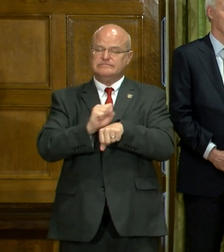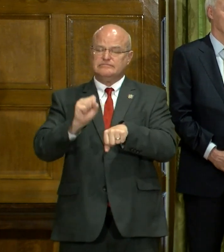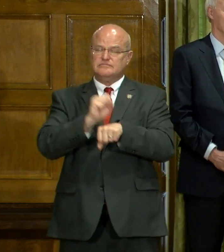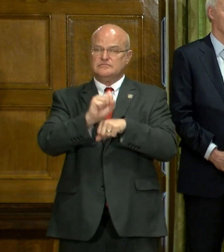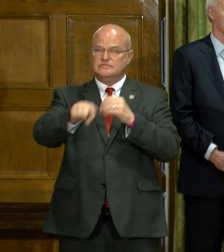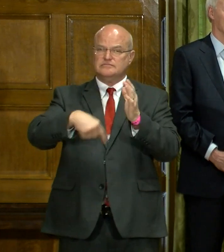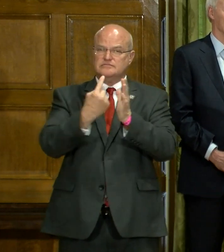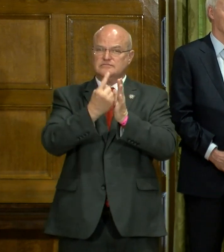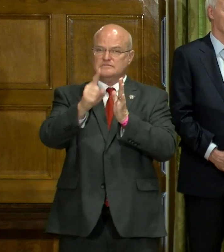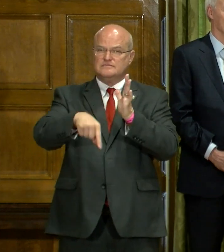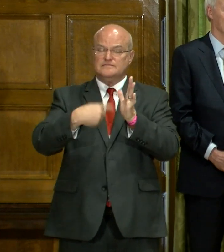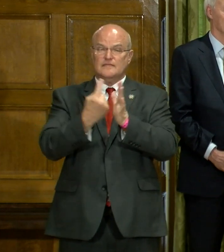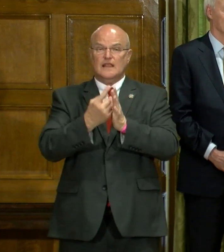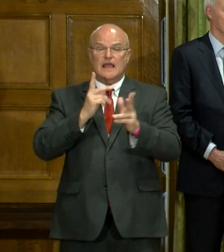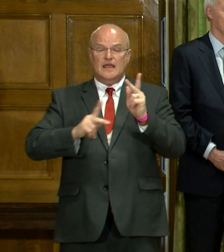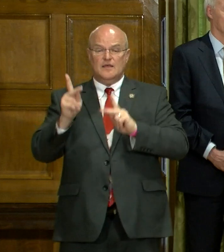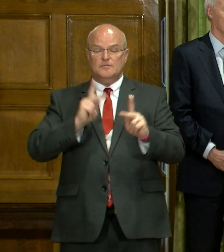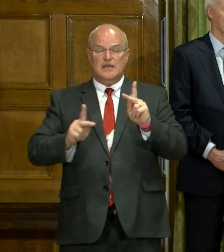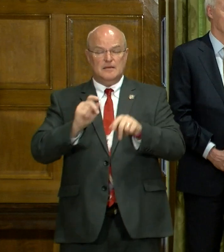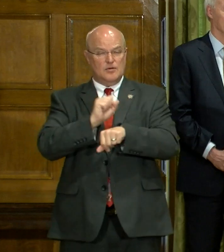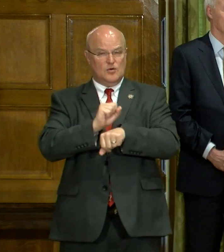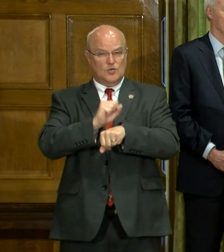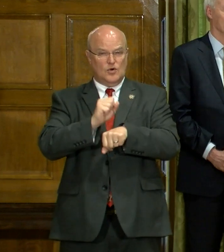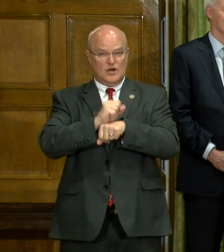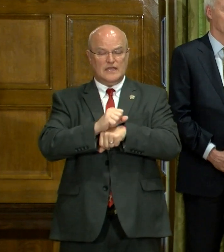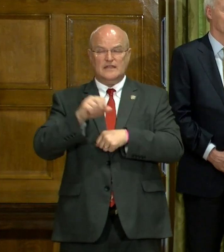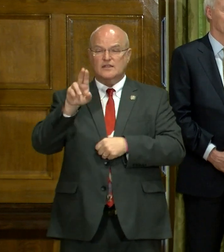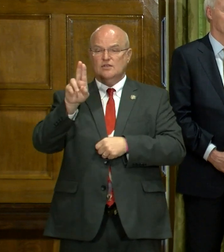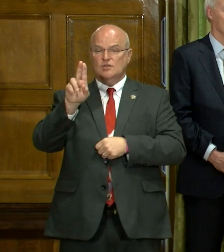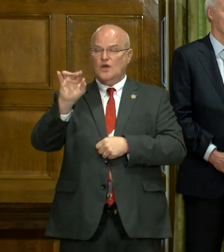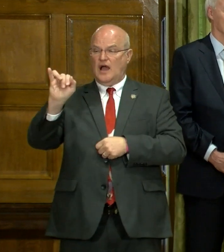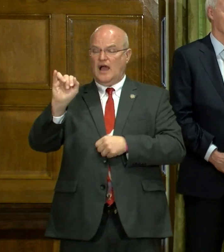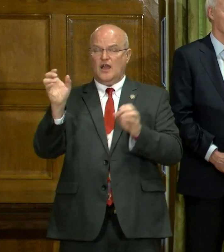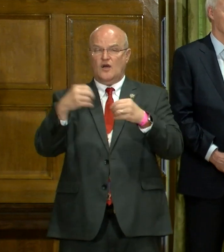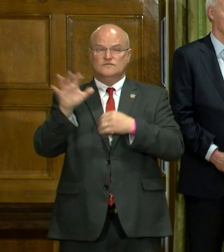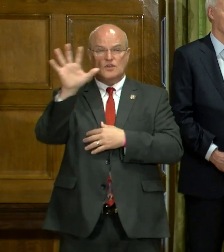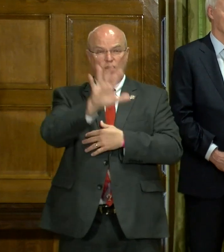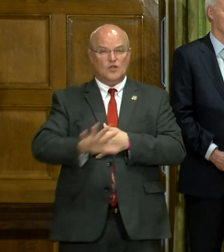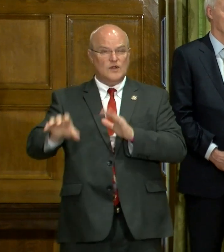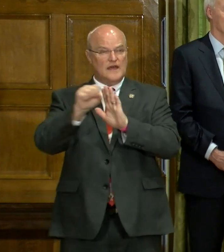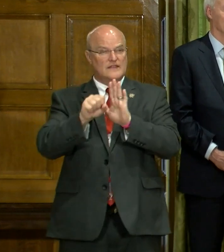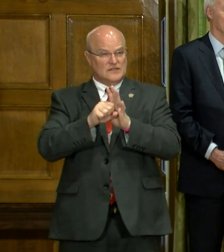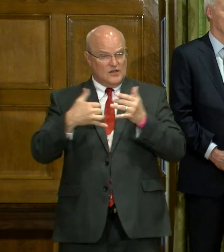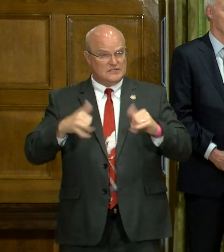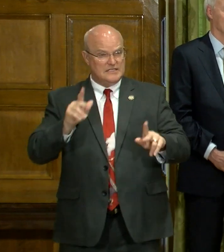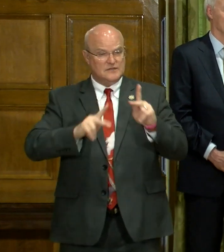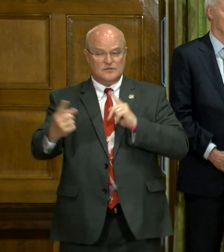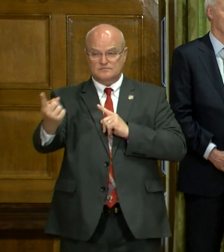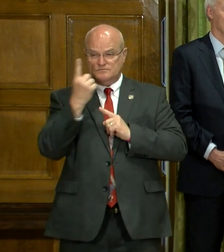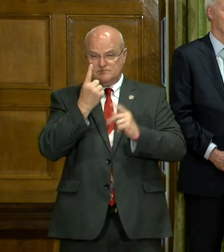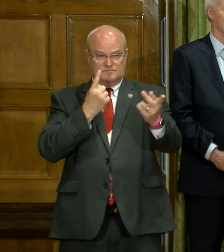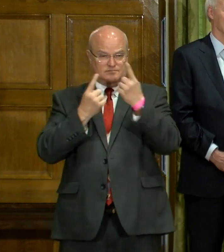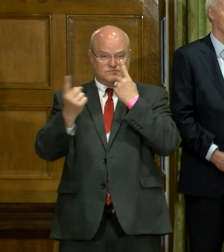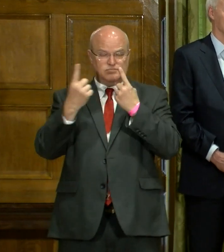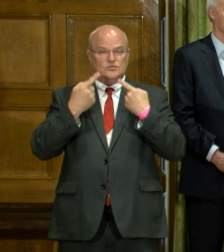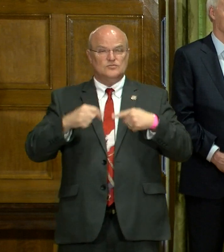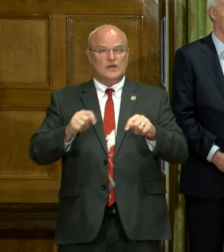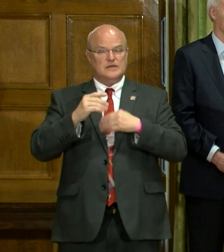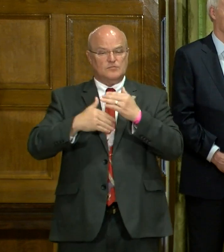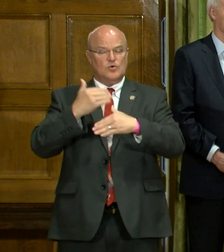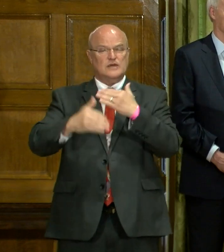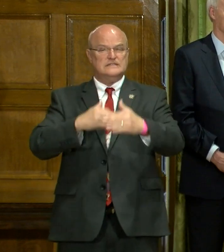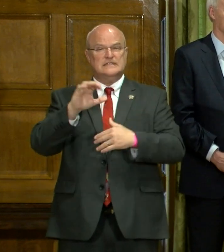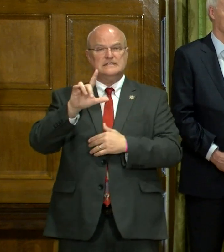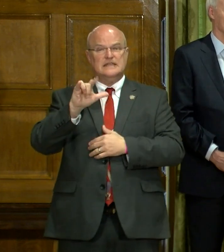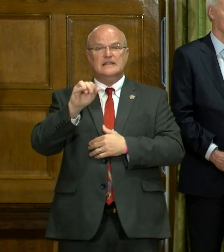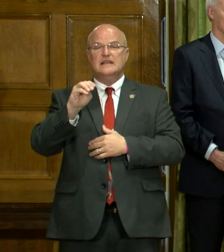the clock, and especially those on the front lines in our UI offices around the state who are still dealing with people in person and trying to process